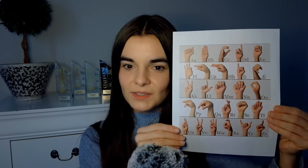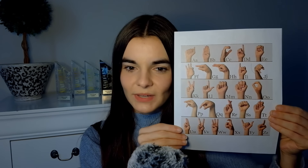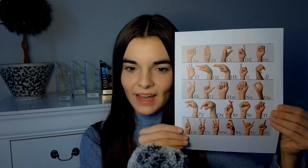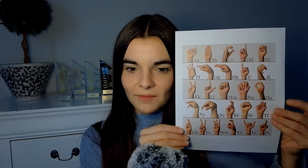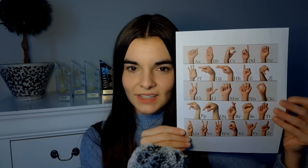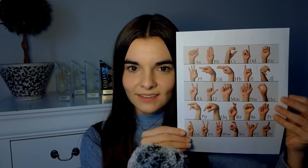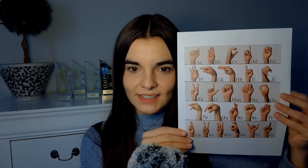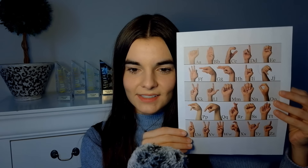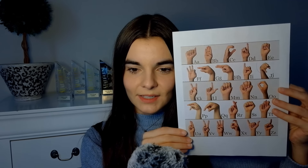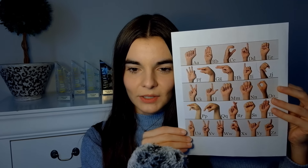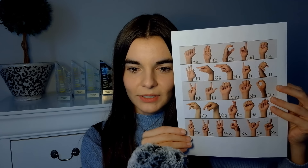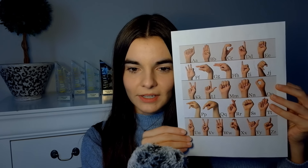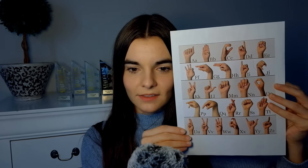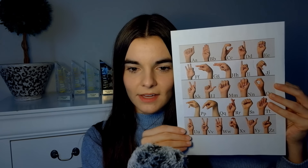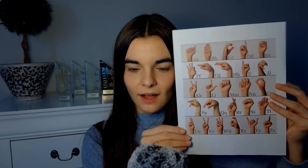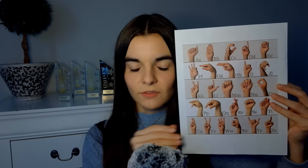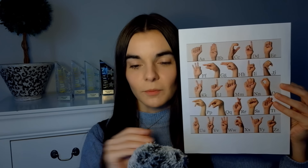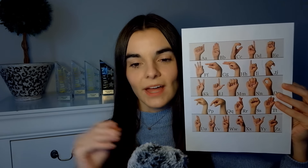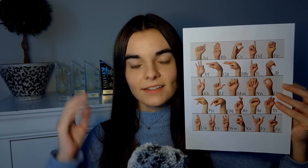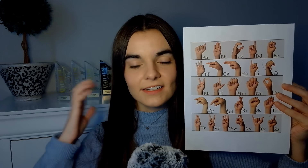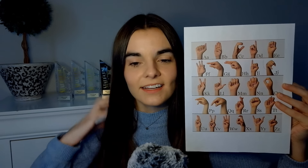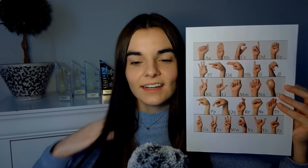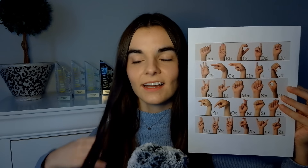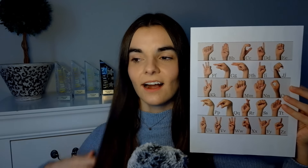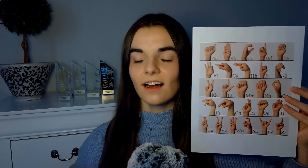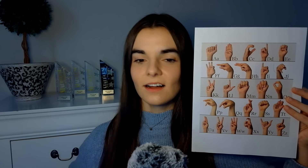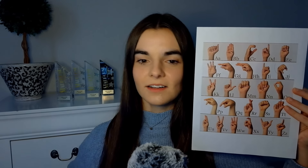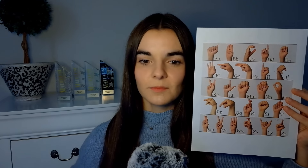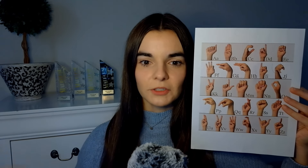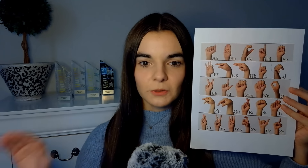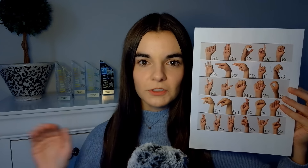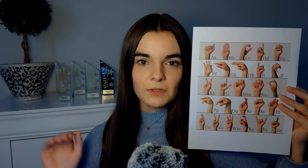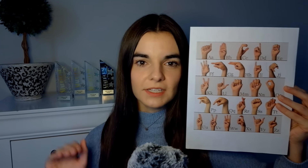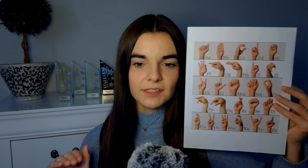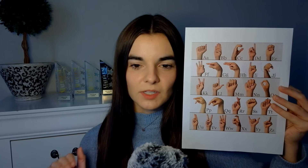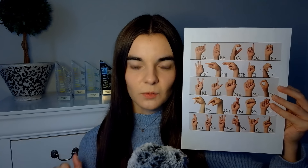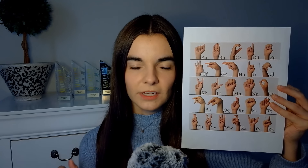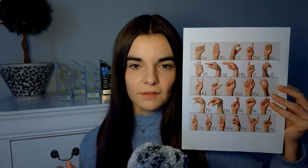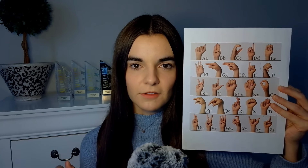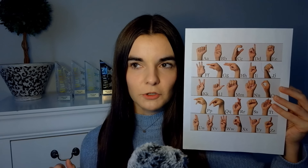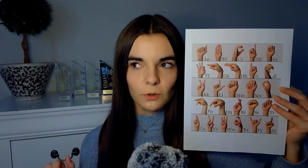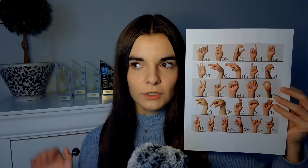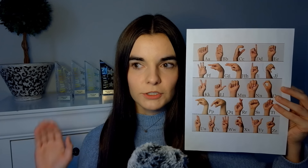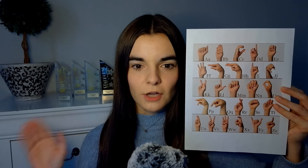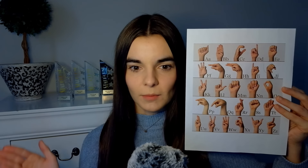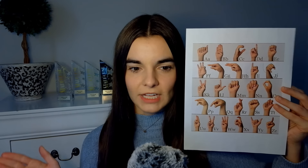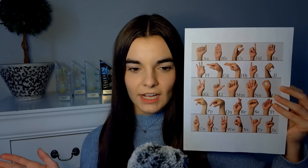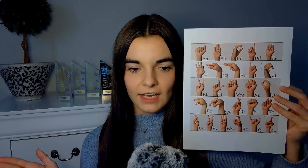yeah, let's learn the alphabet. You'll do these with your dominant